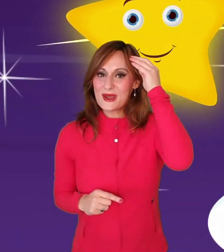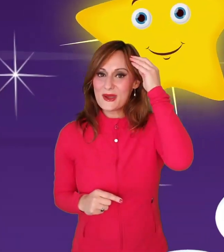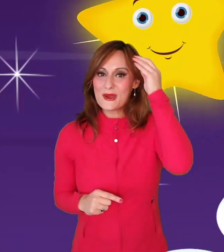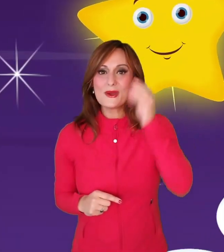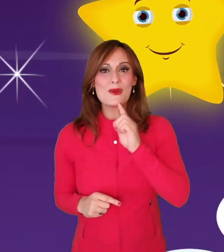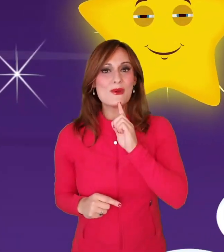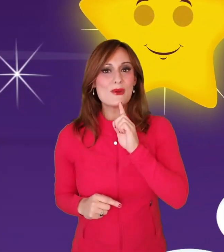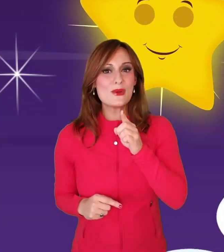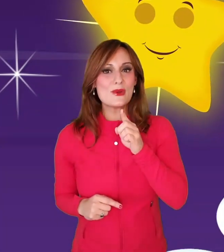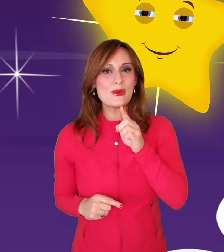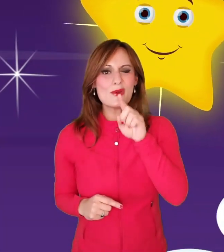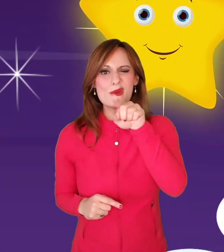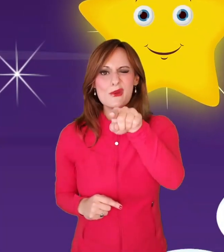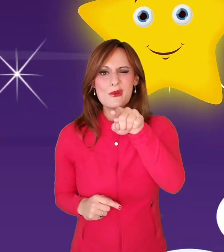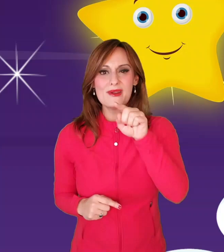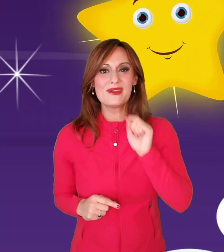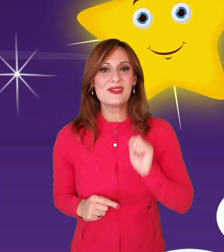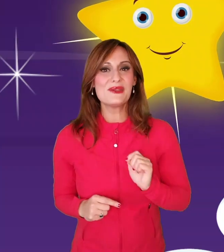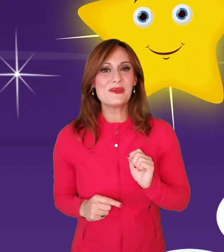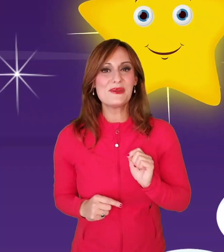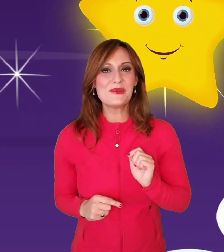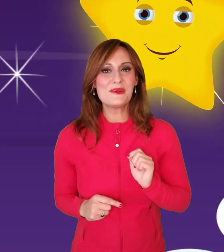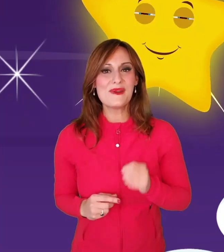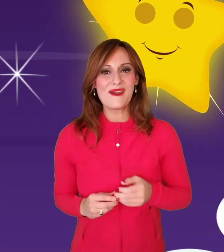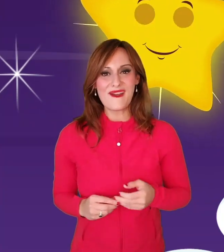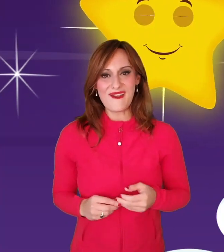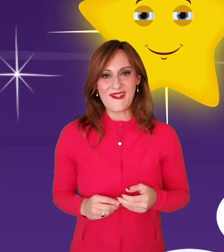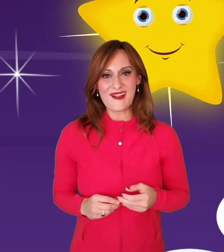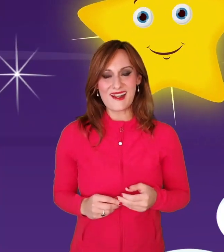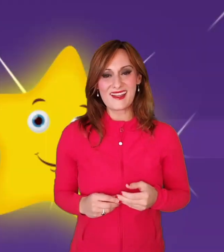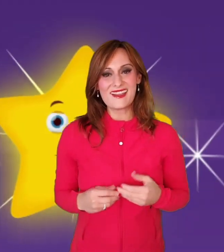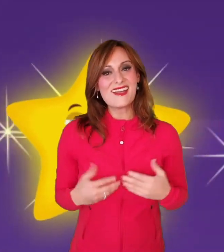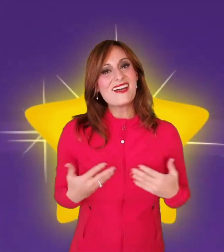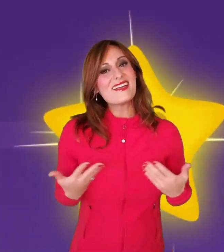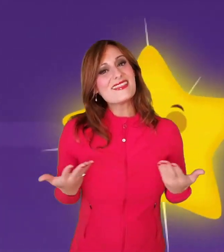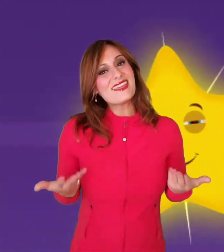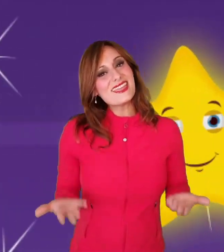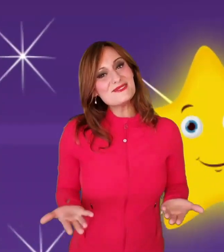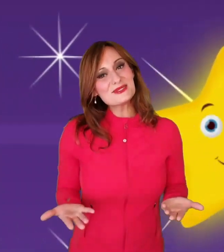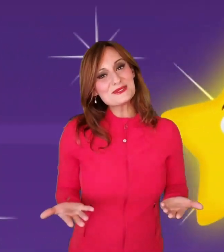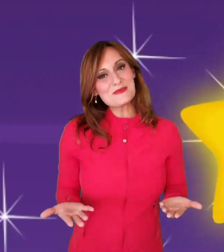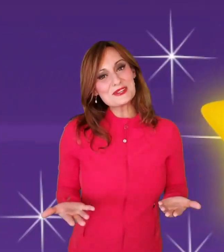I know who you are.